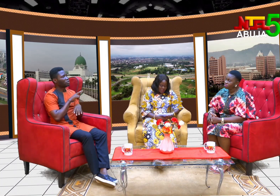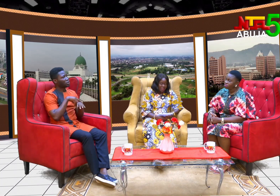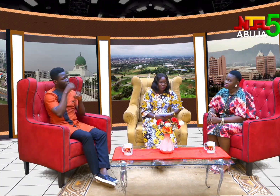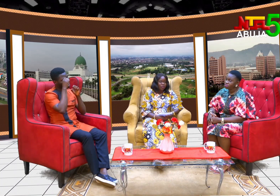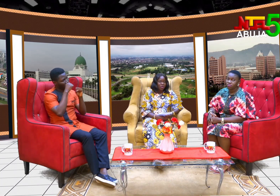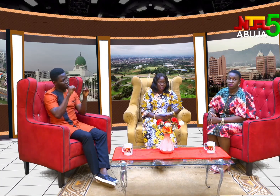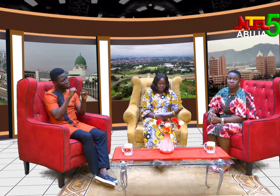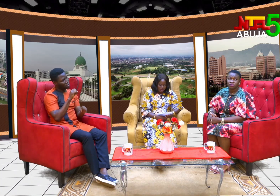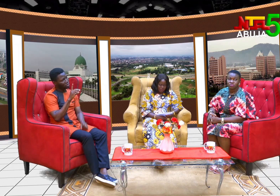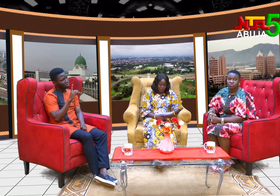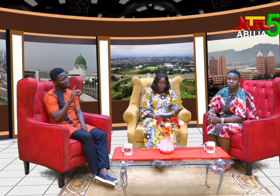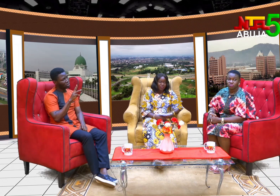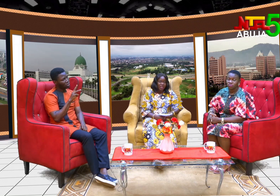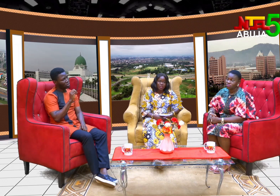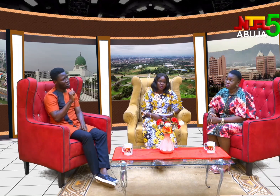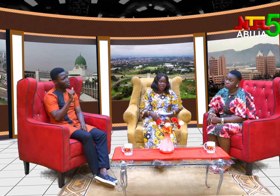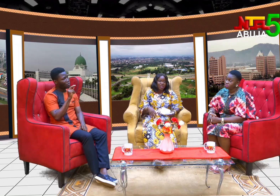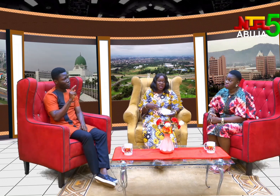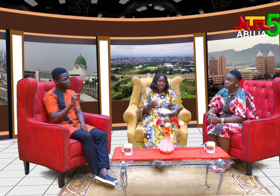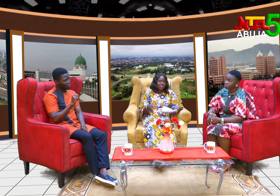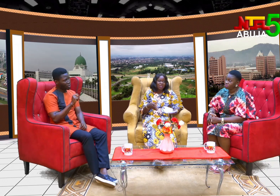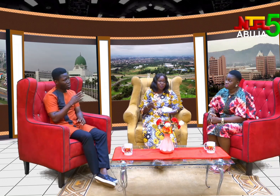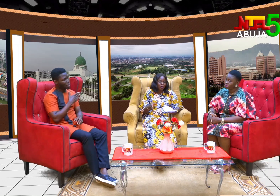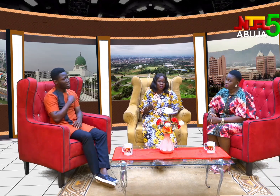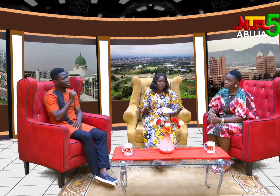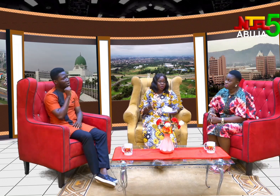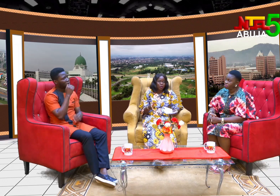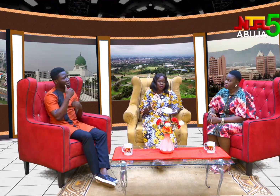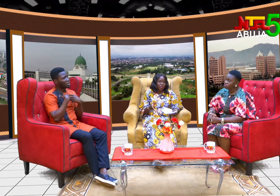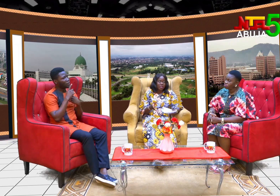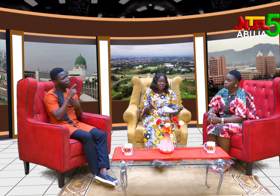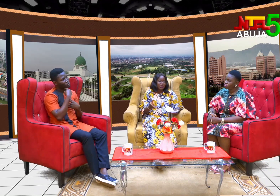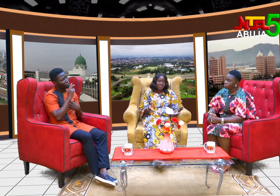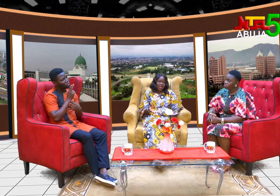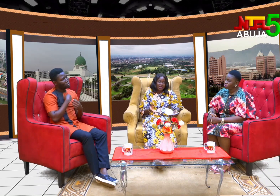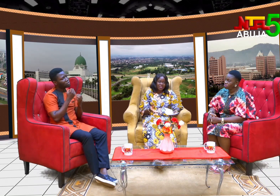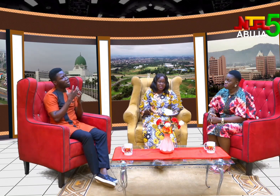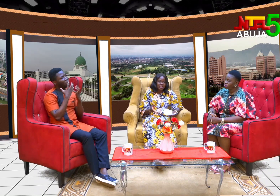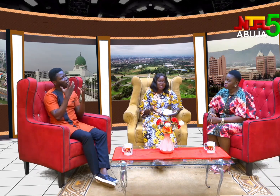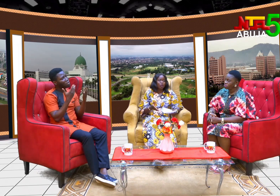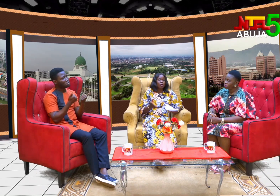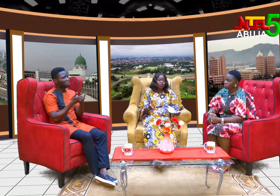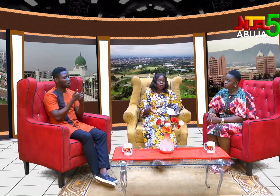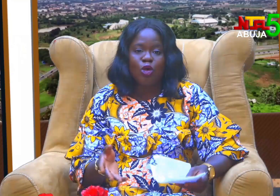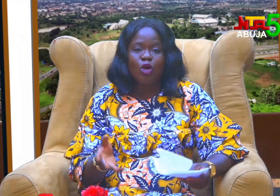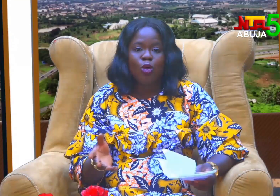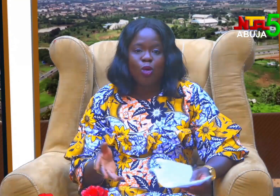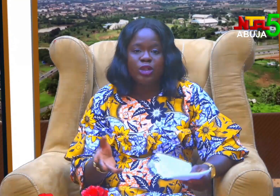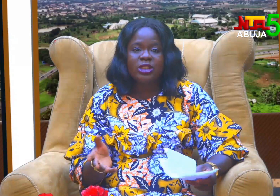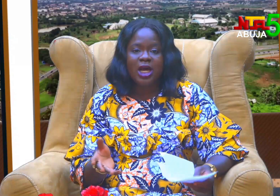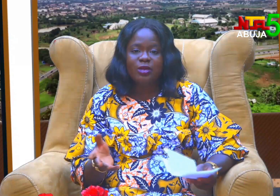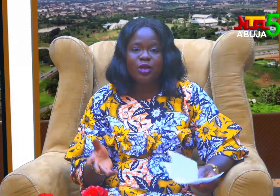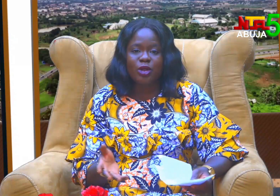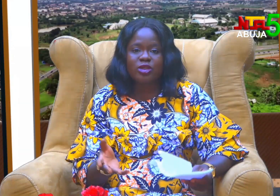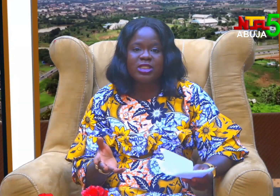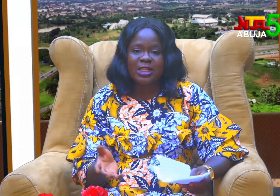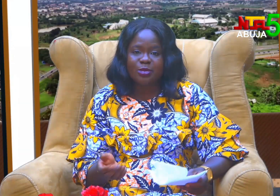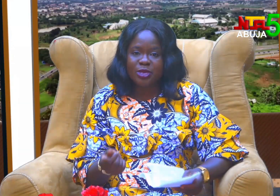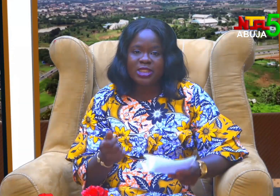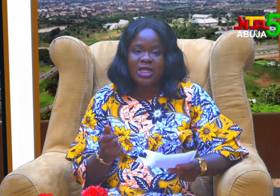Deaf Women Association of Nigeria. And she has told us a whole lot, the challenges, and also how they want to celebrate